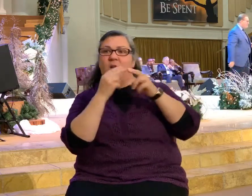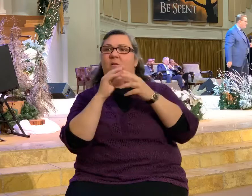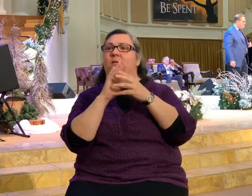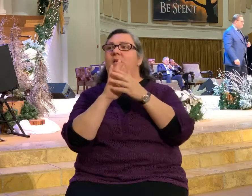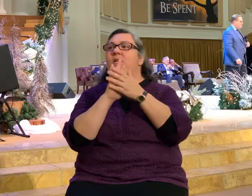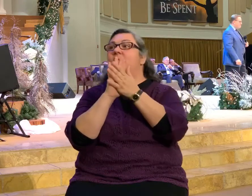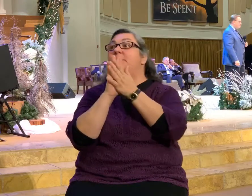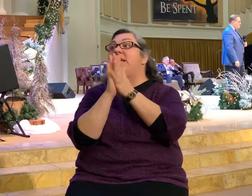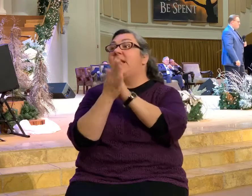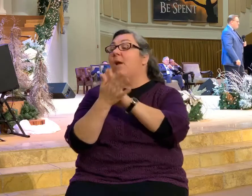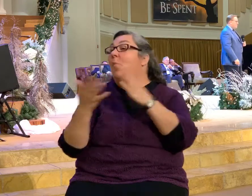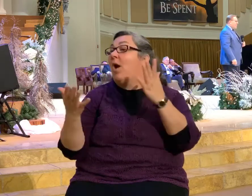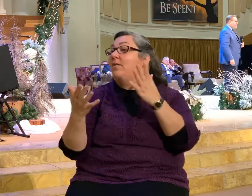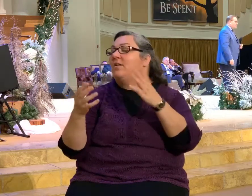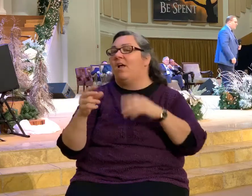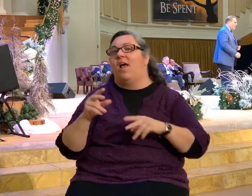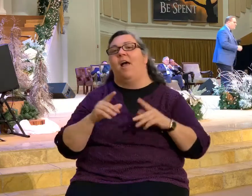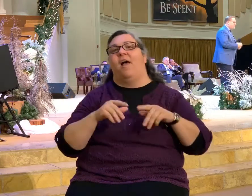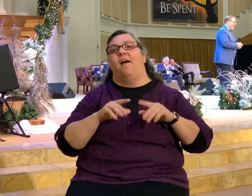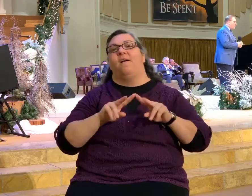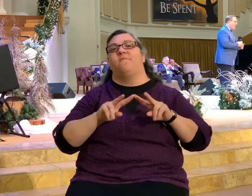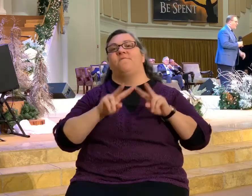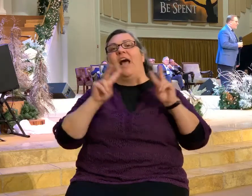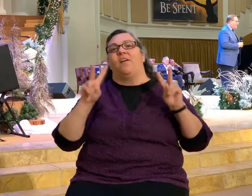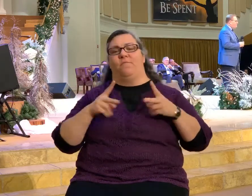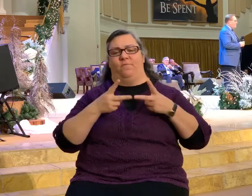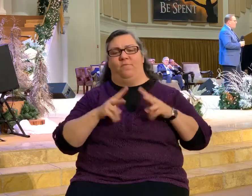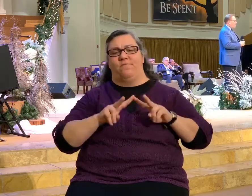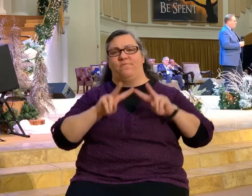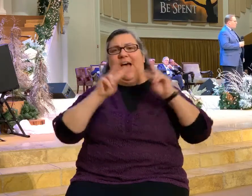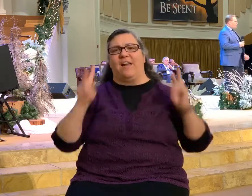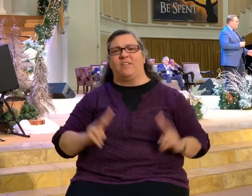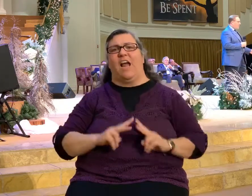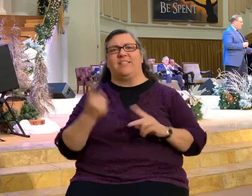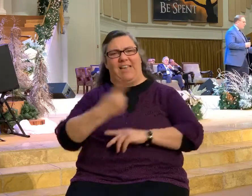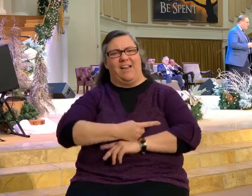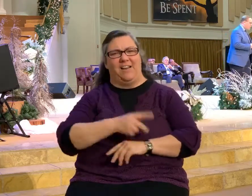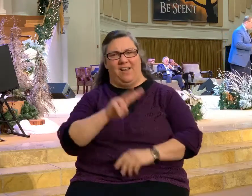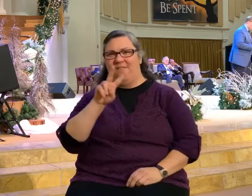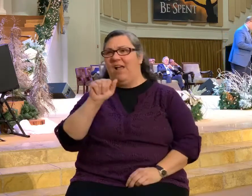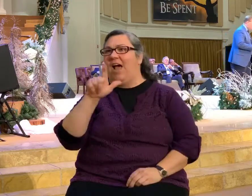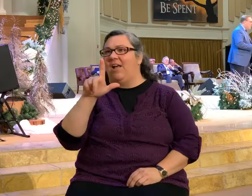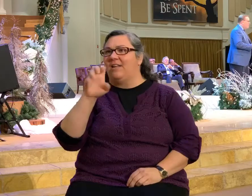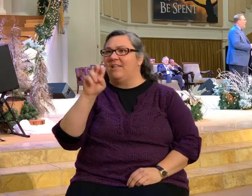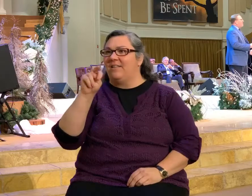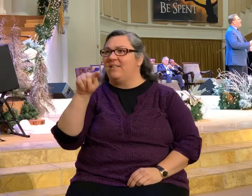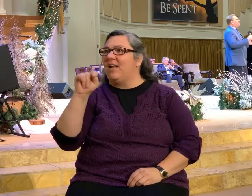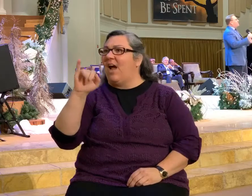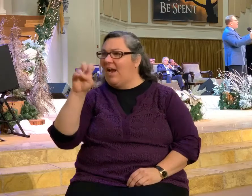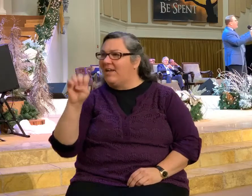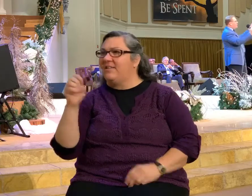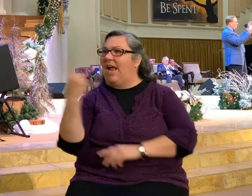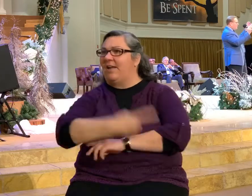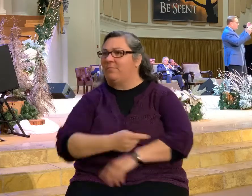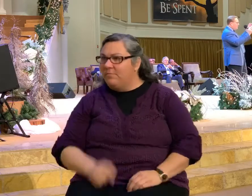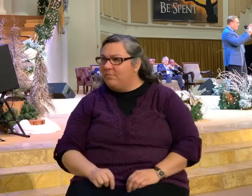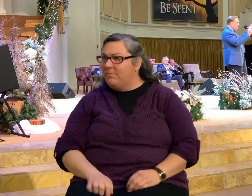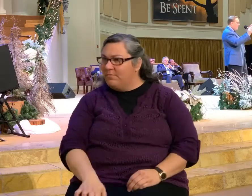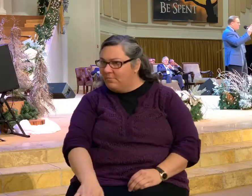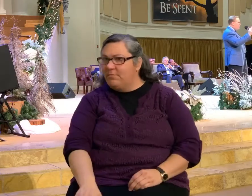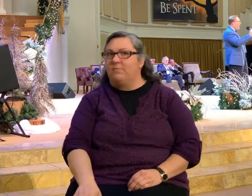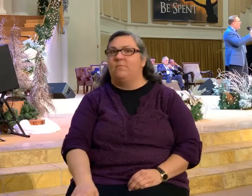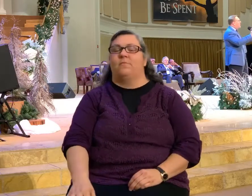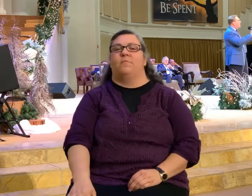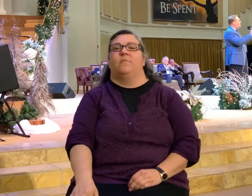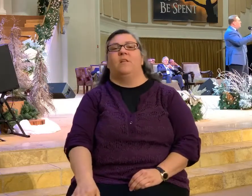Day. The festival of Saturnalia, which was baking and cooking, where they chose from the